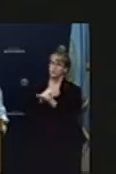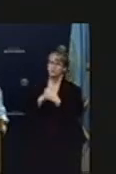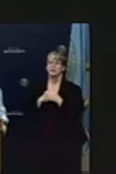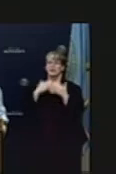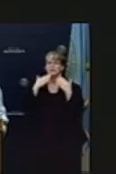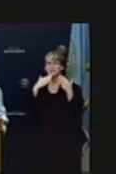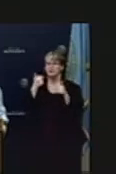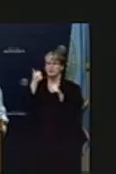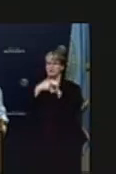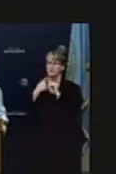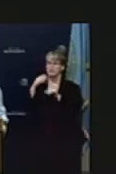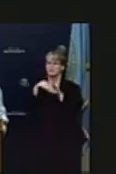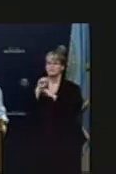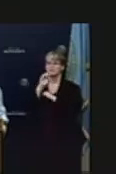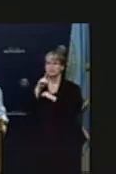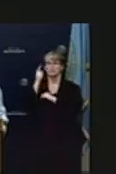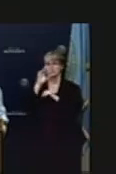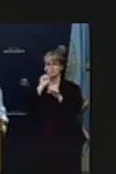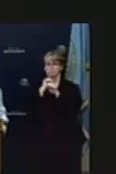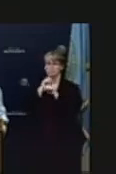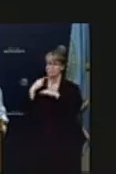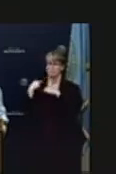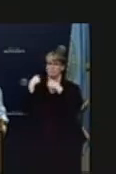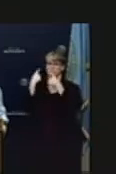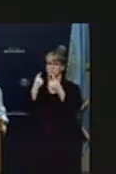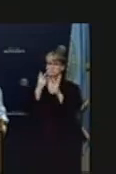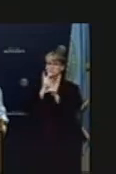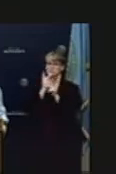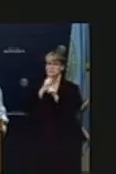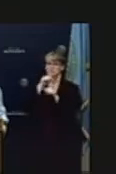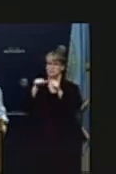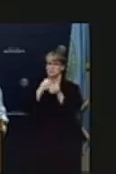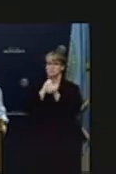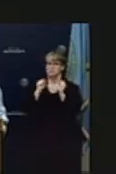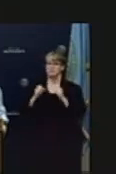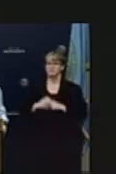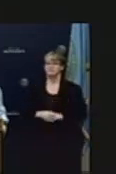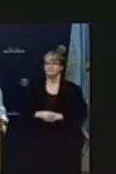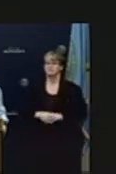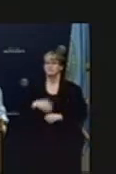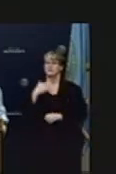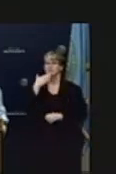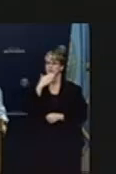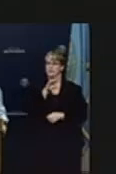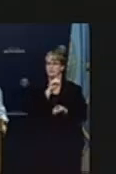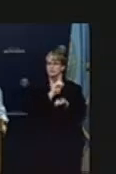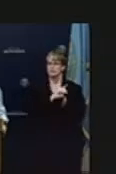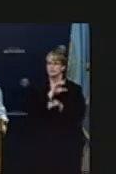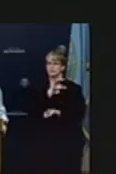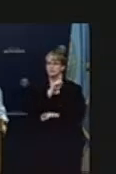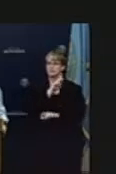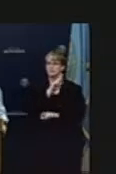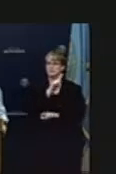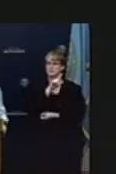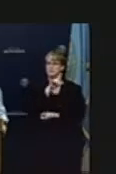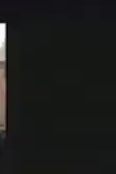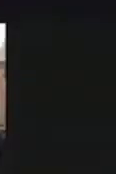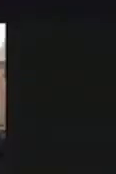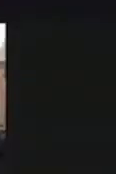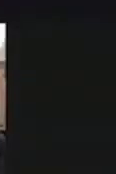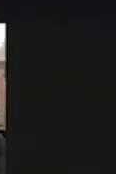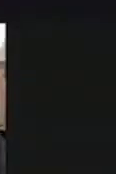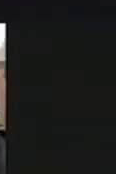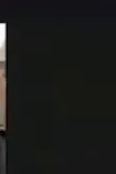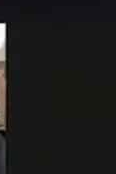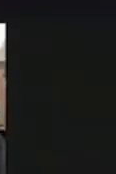everyone in South Dakota for all you're doing to keep each other safe. That's great. Thank you, Dr. Settle. I appreciate that. Let's go to Dr.